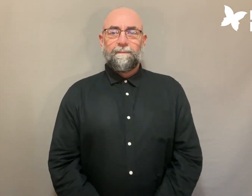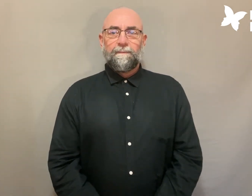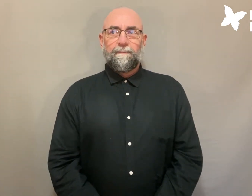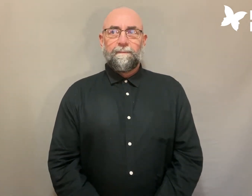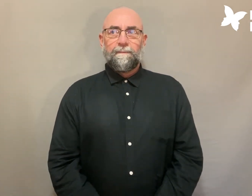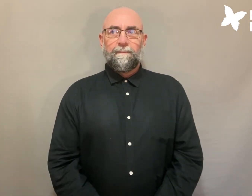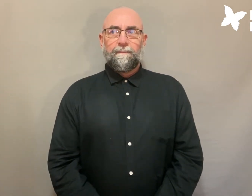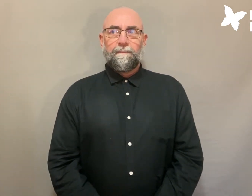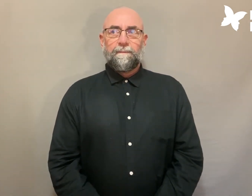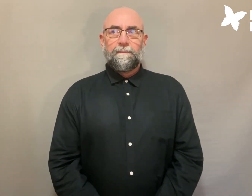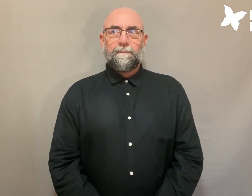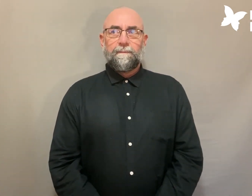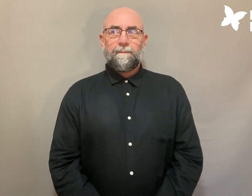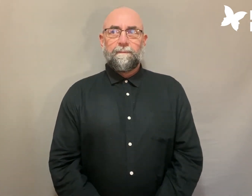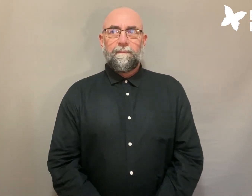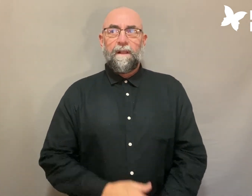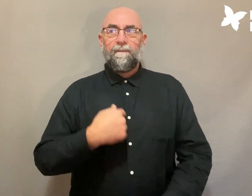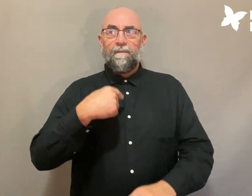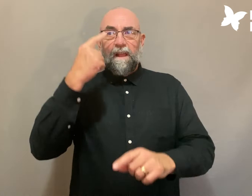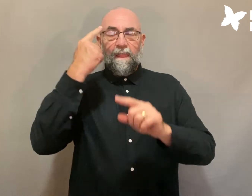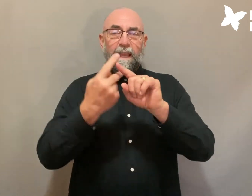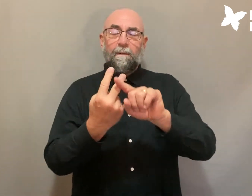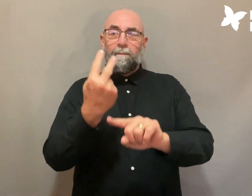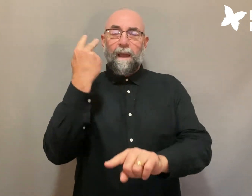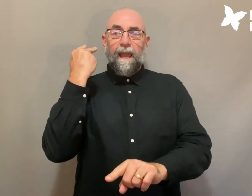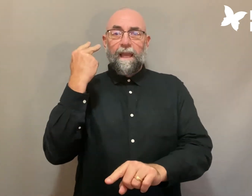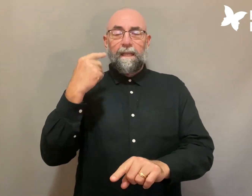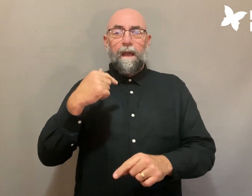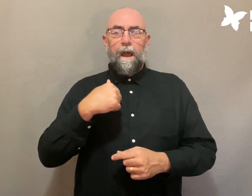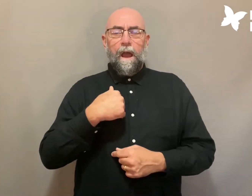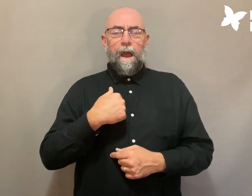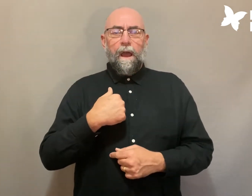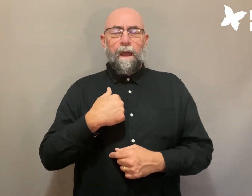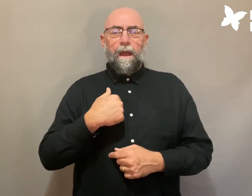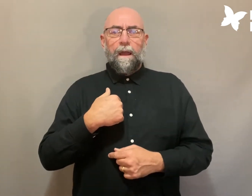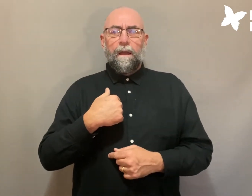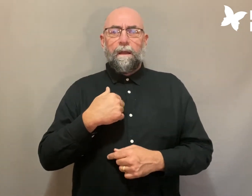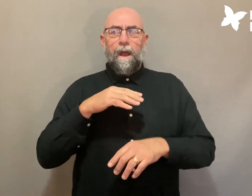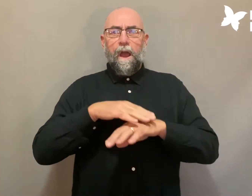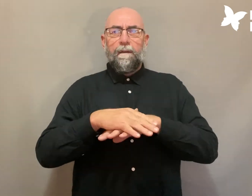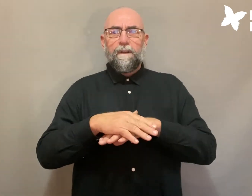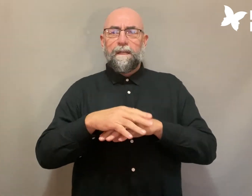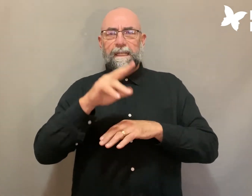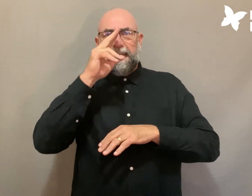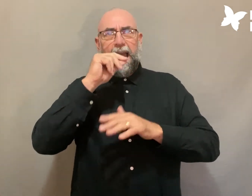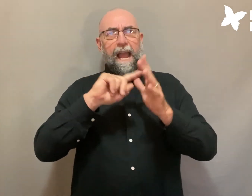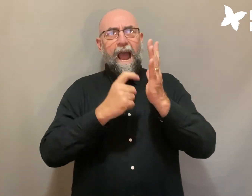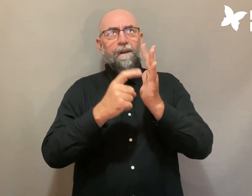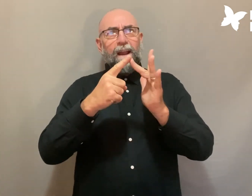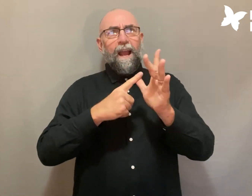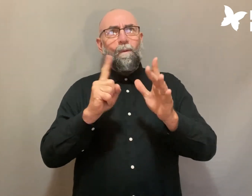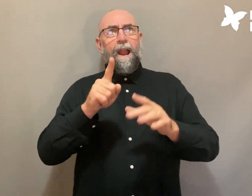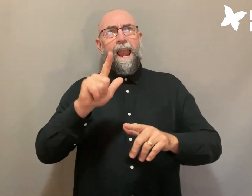If I have to think back at what young Aria was doing, it was music, it was dance, it was singing.